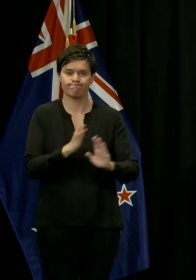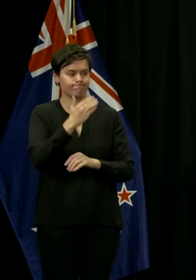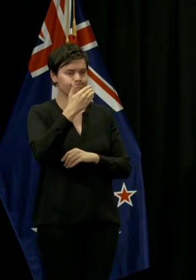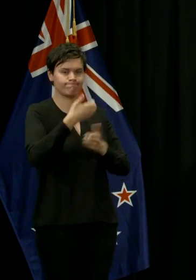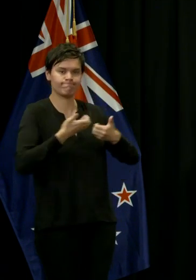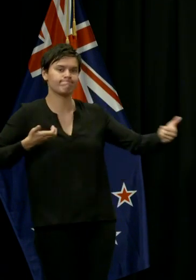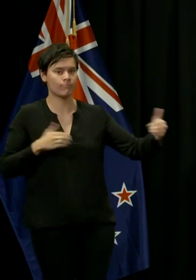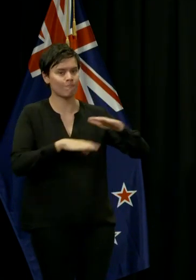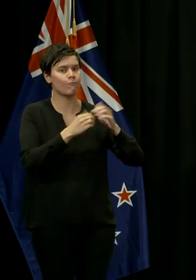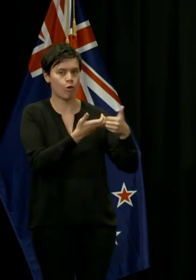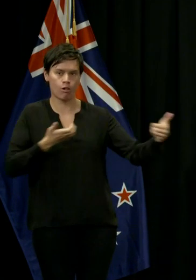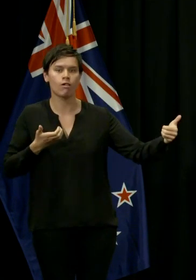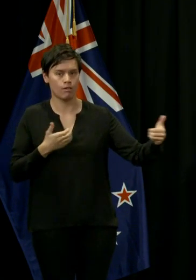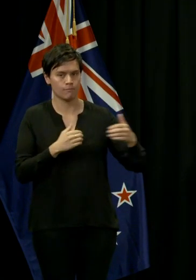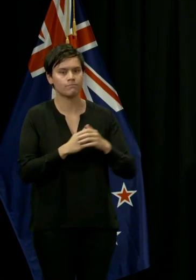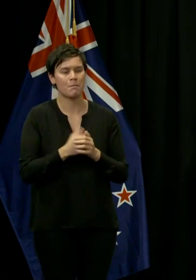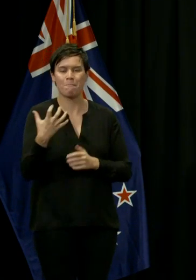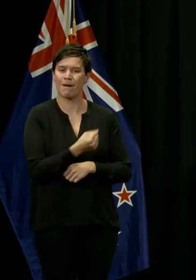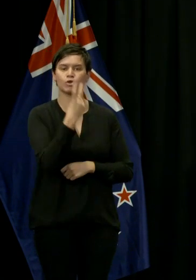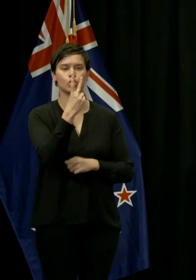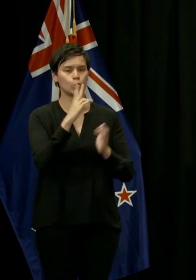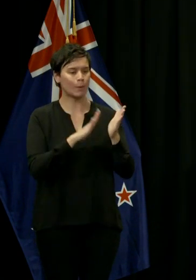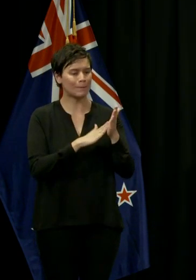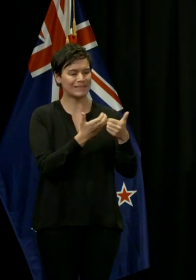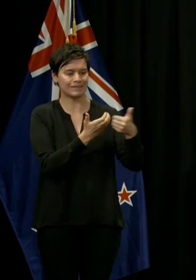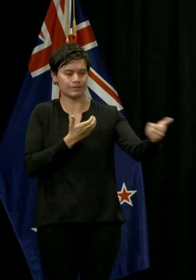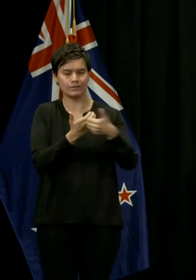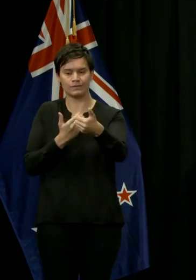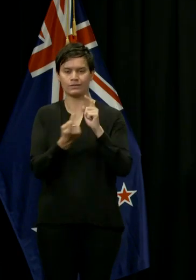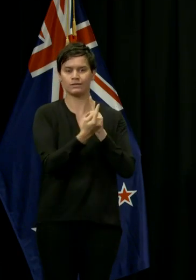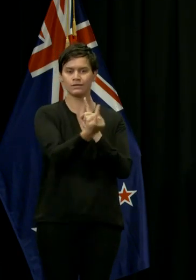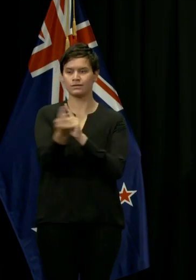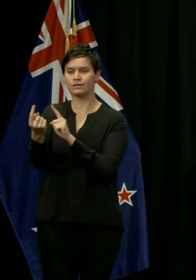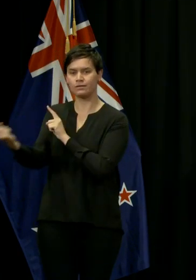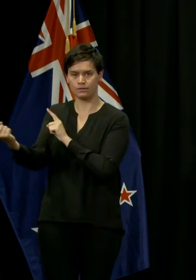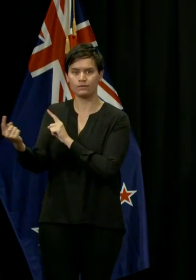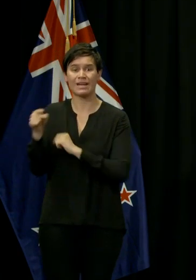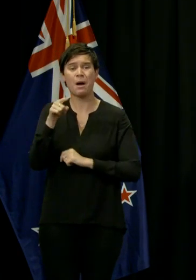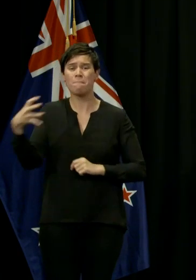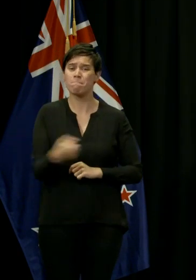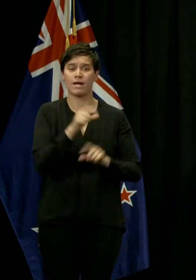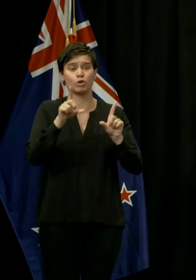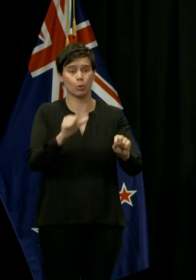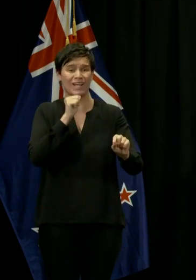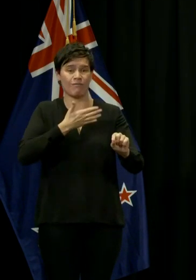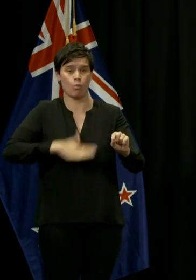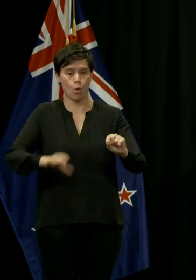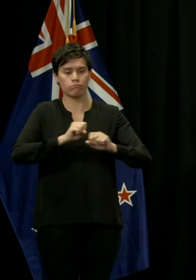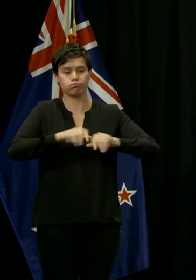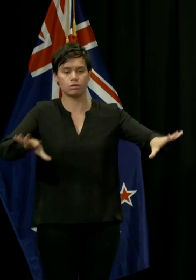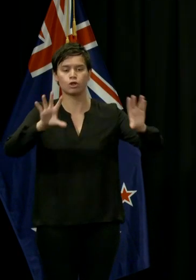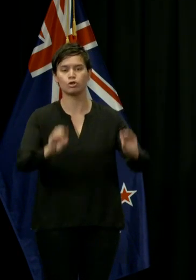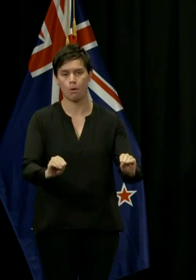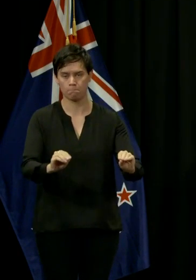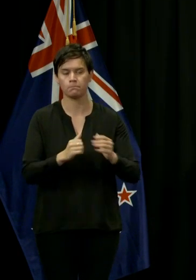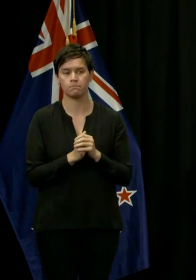single most important thing we can do right now to stop further community transmission. Travel around New Zealand will